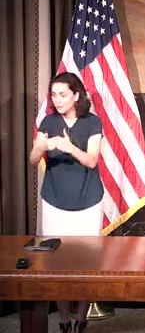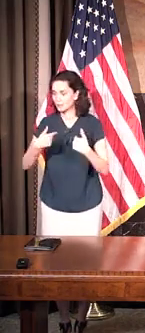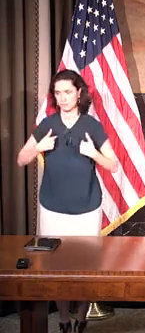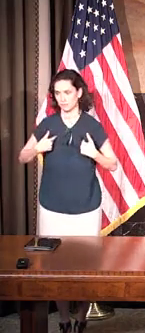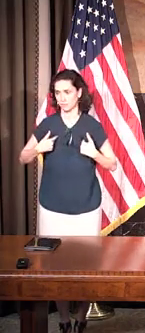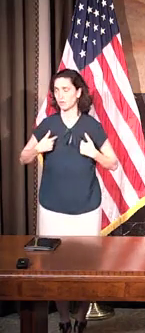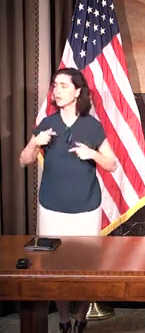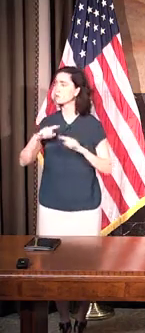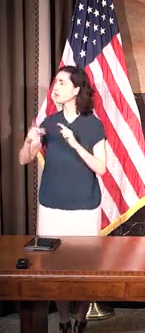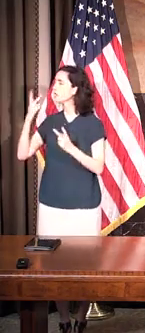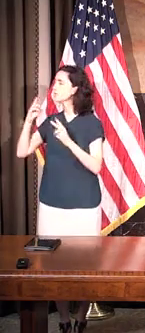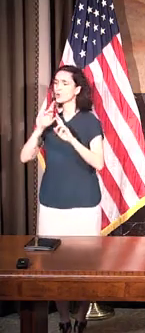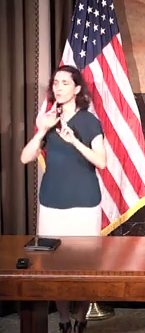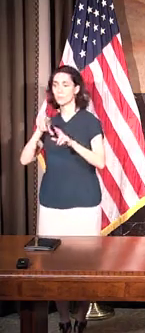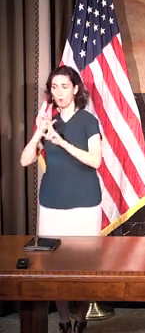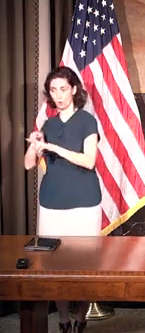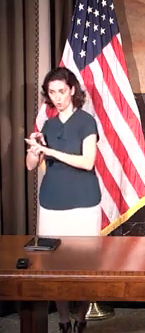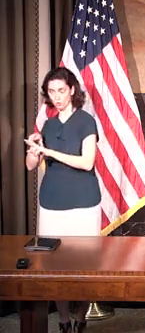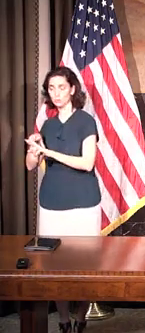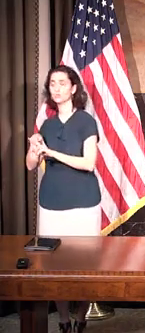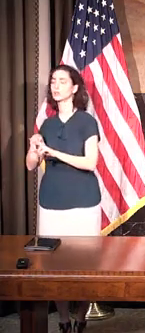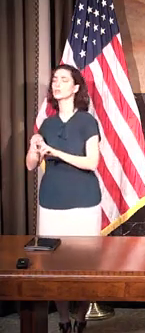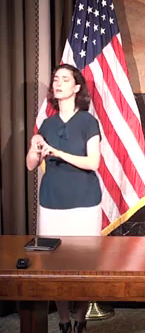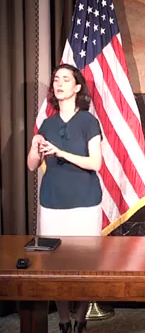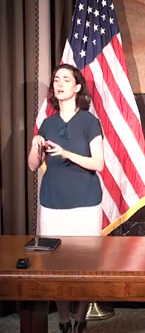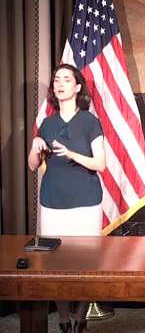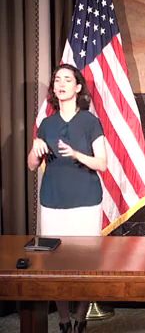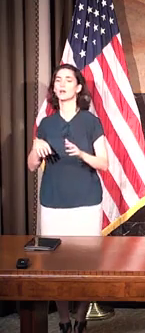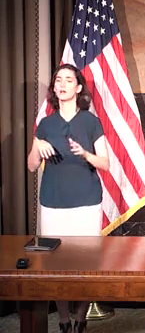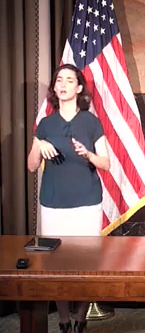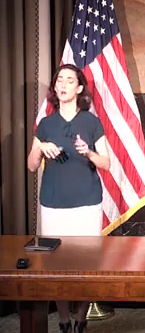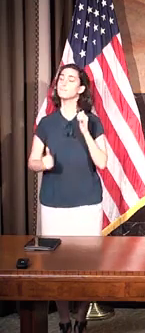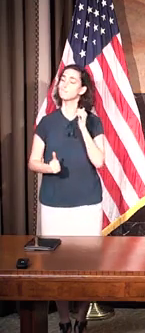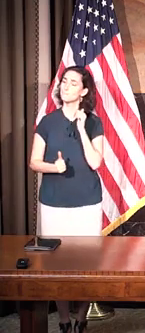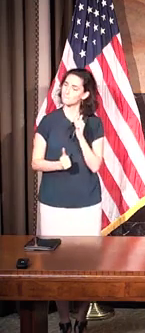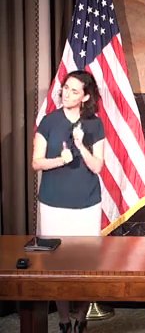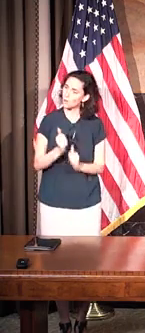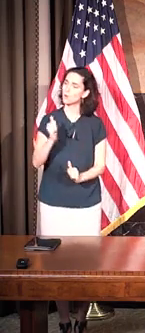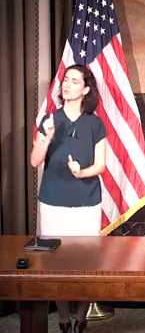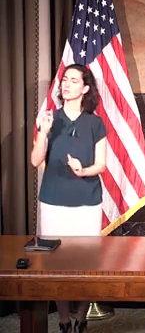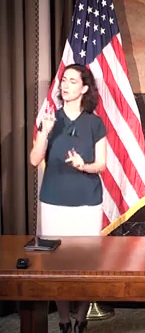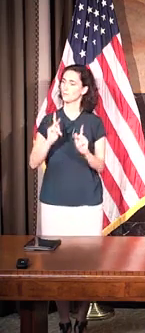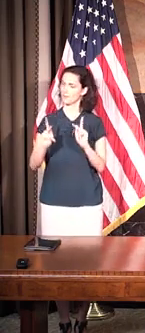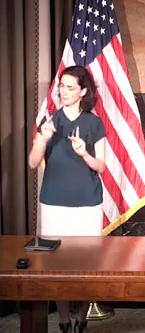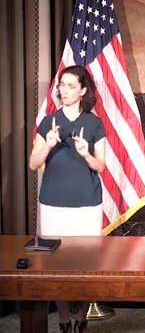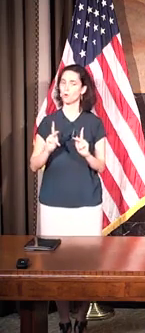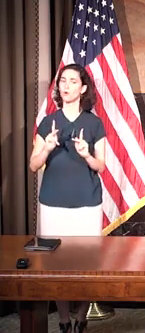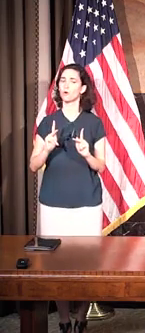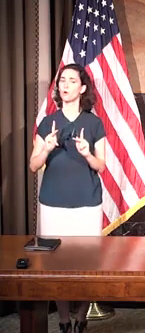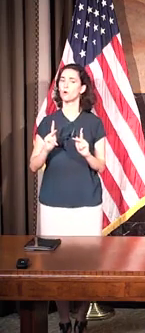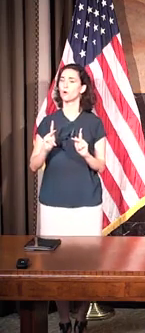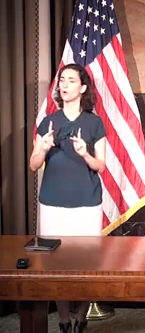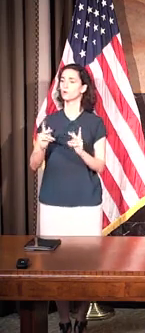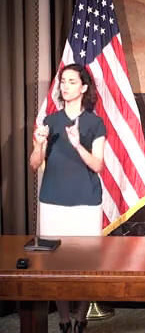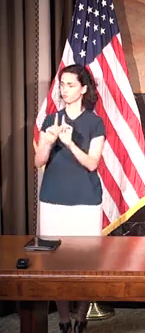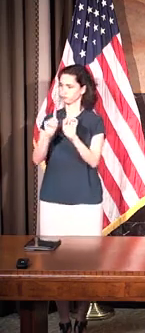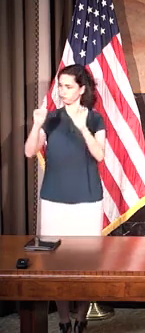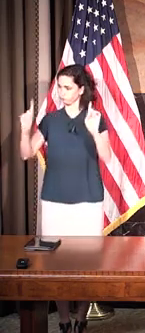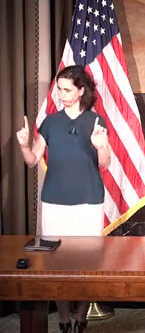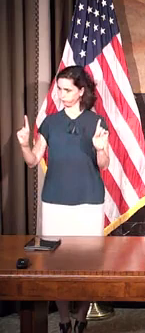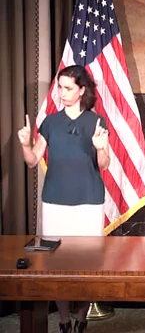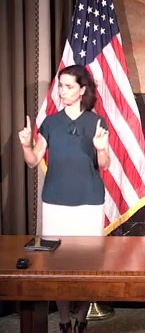from the reports that I've seen, people did, for the most part, by and large, maintained separation